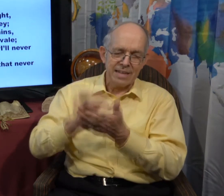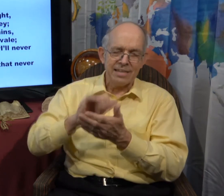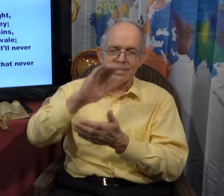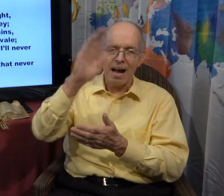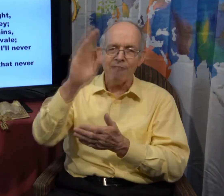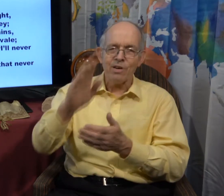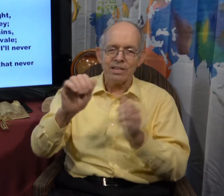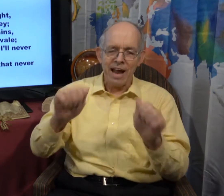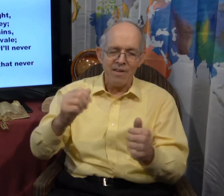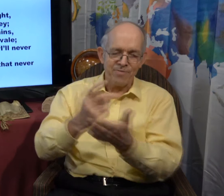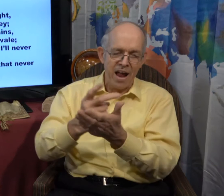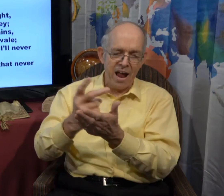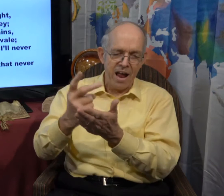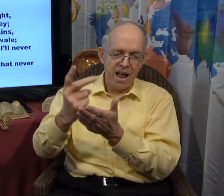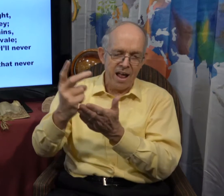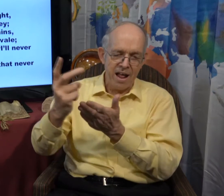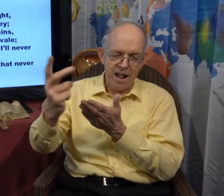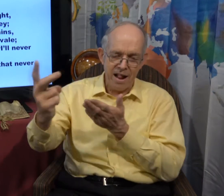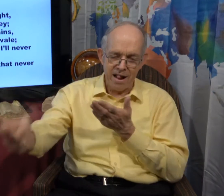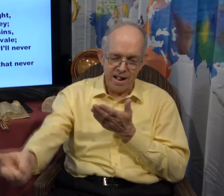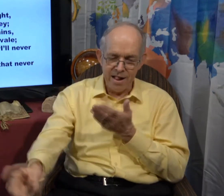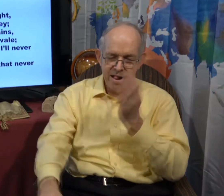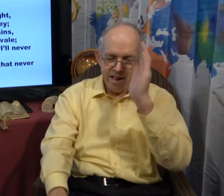that never can fade.